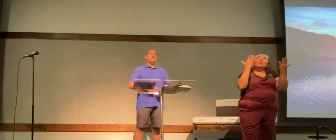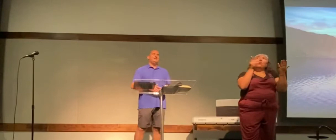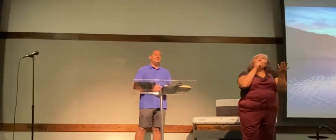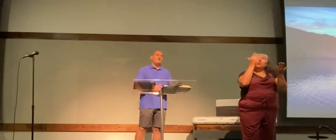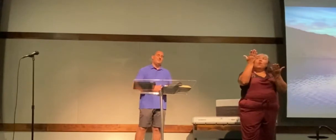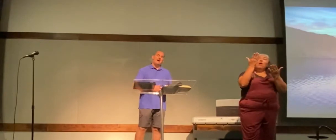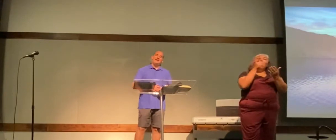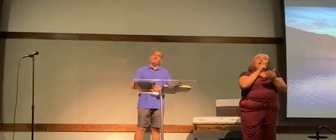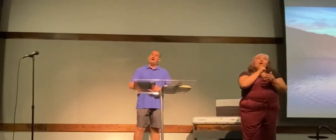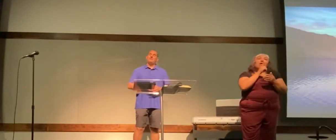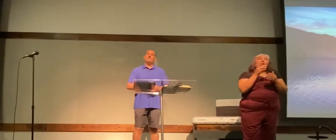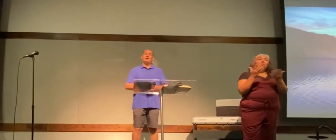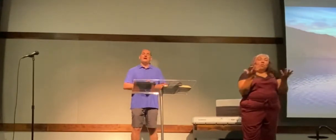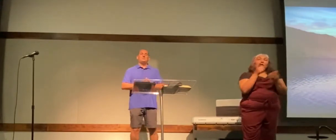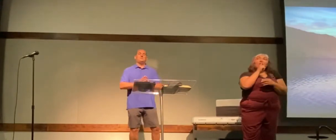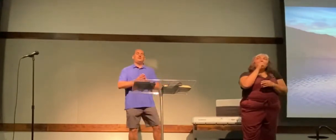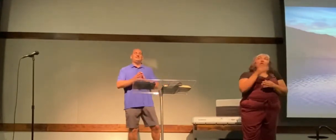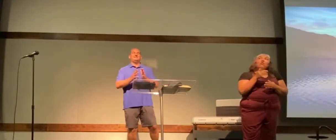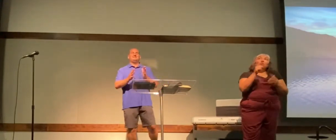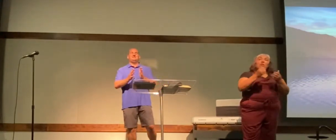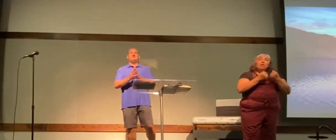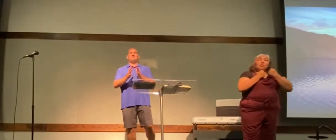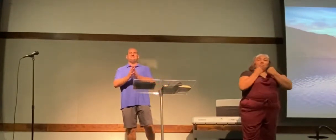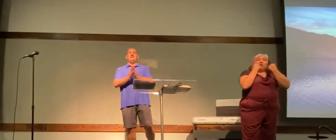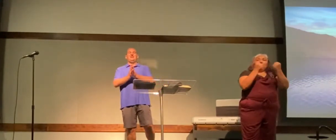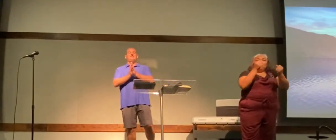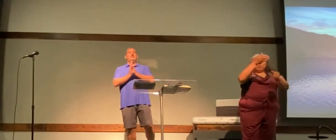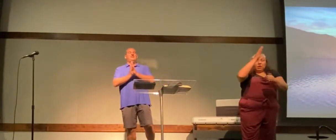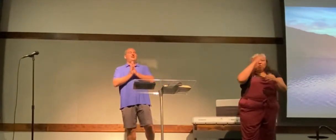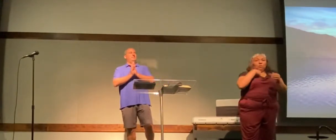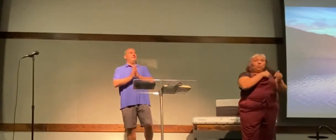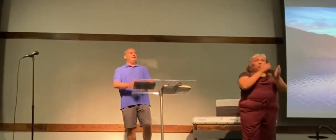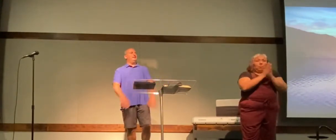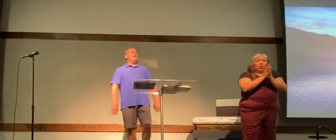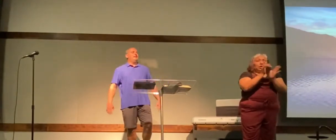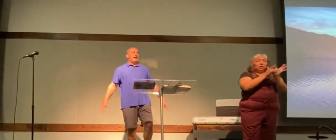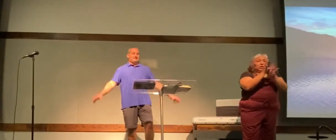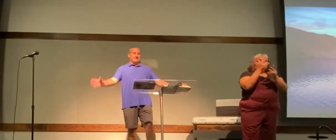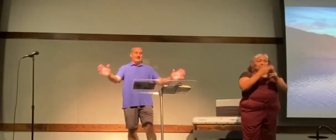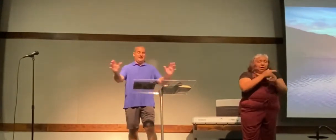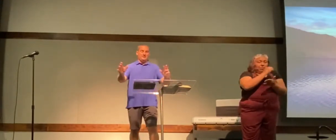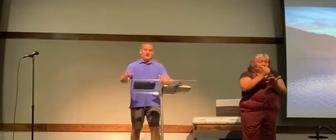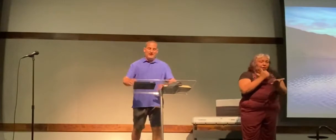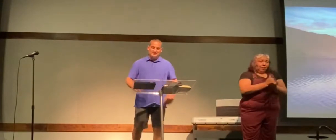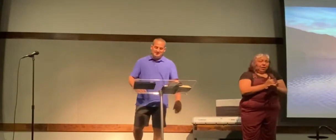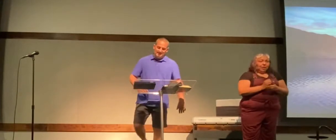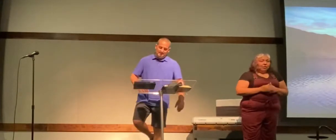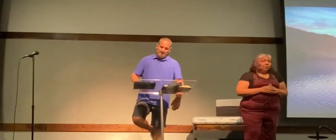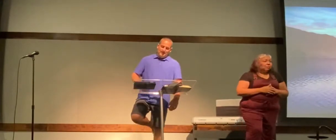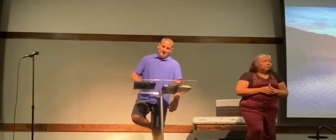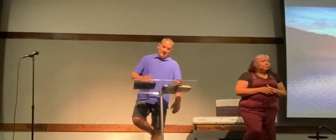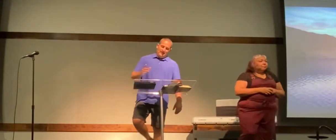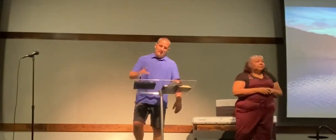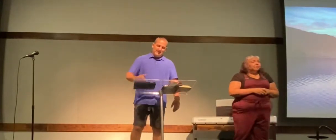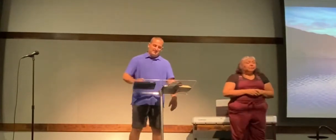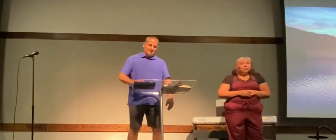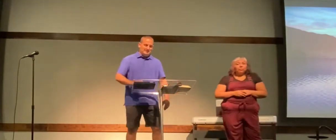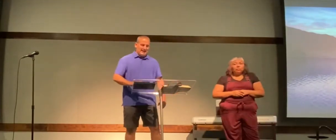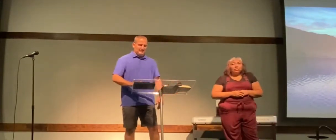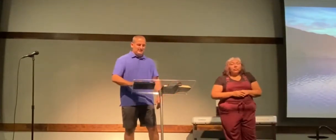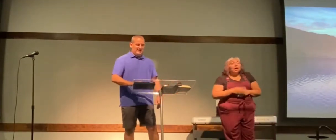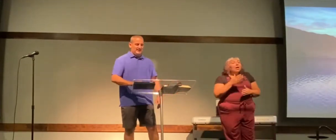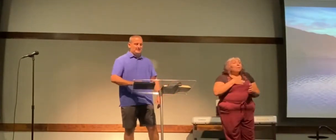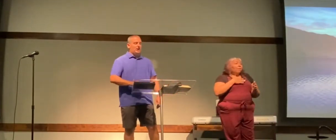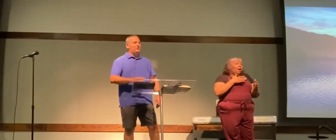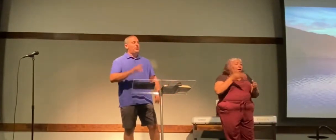are. You're a mighty and powerful God, and we pray this in Jesus' name. Amen. Have a seat. Everybody have a seat. My sermon